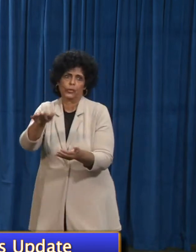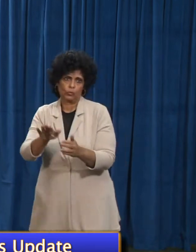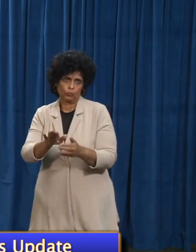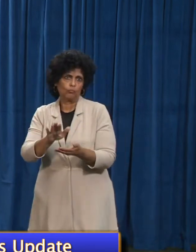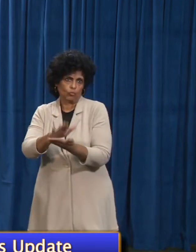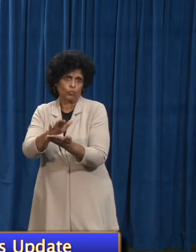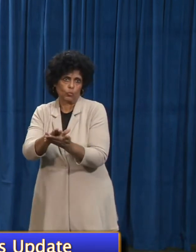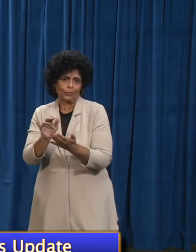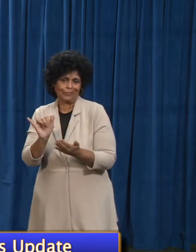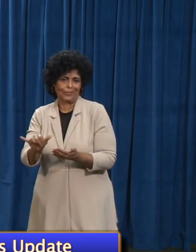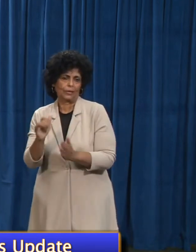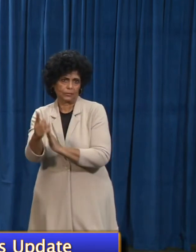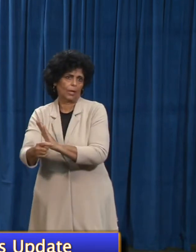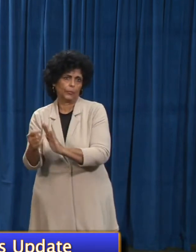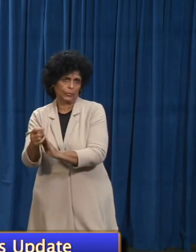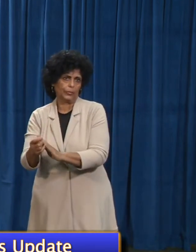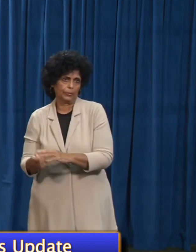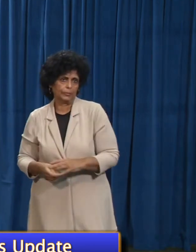you have a follow-up, Coach? No.